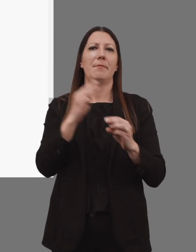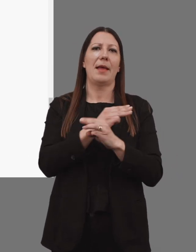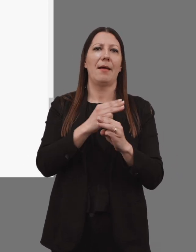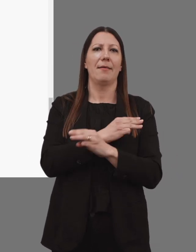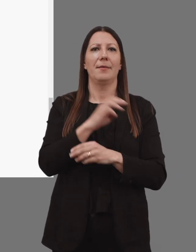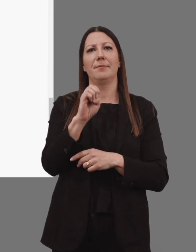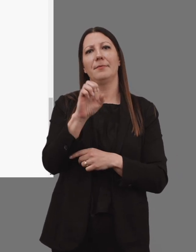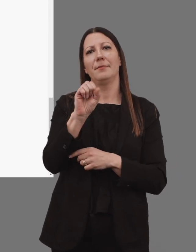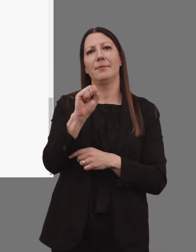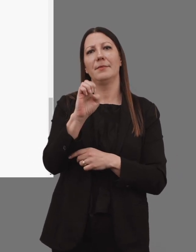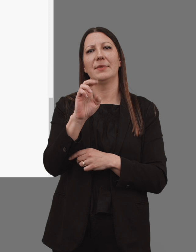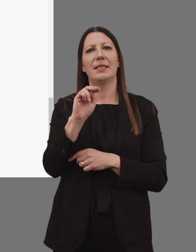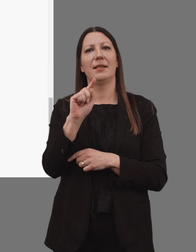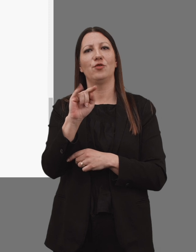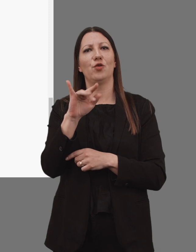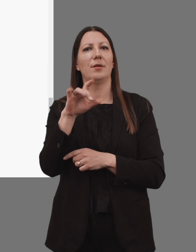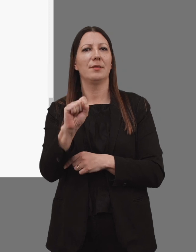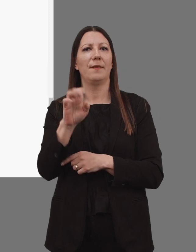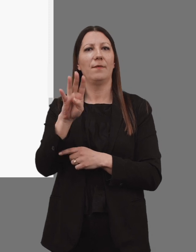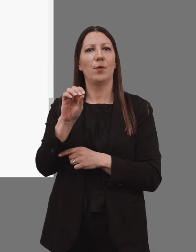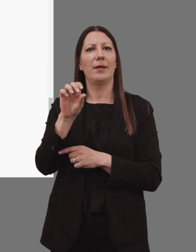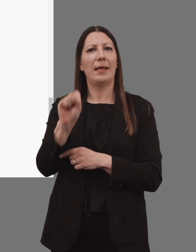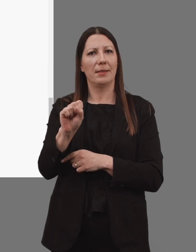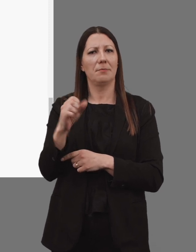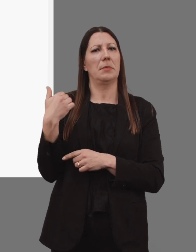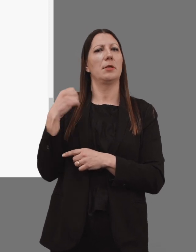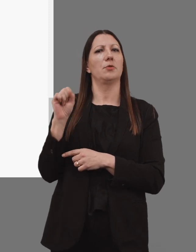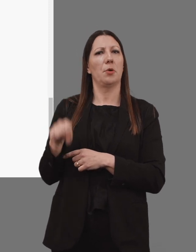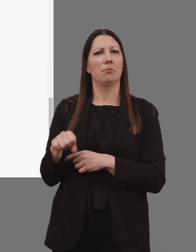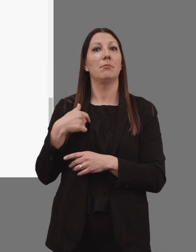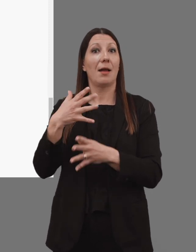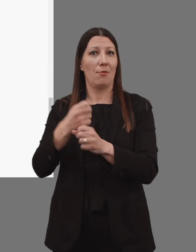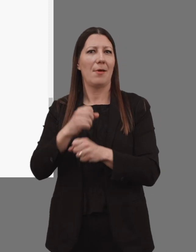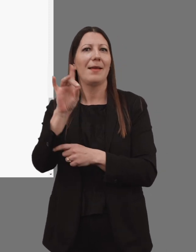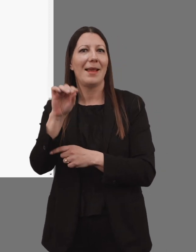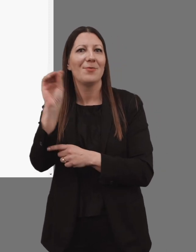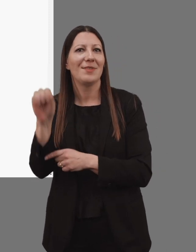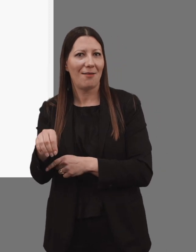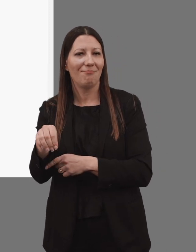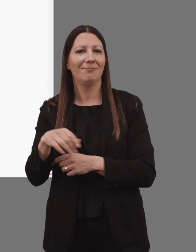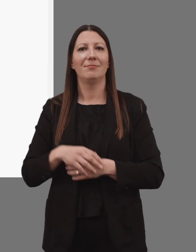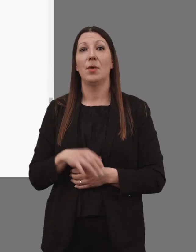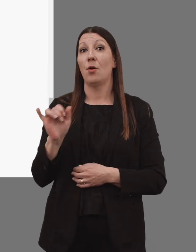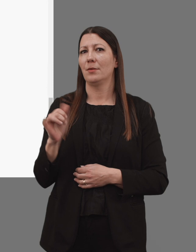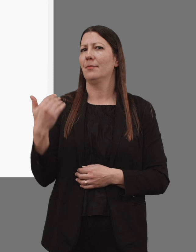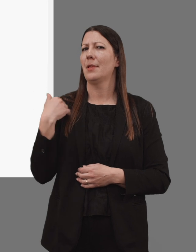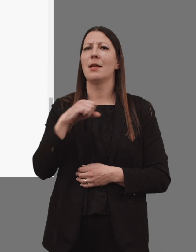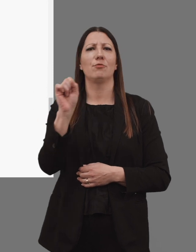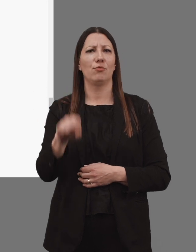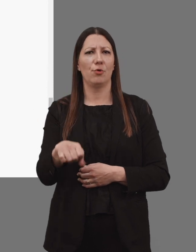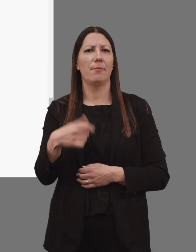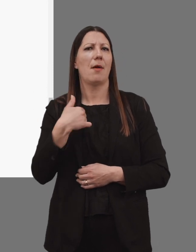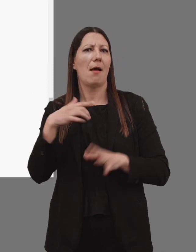and we received an 80%. We did that last term, for example. And we also took English last term. Let's just